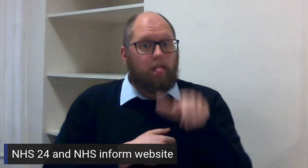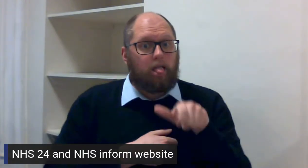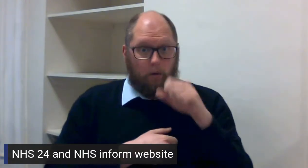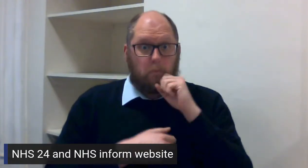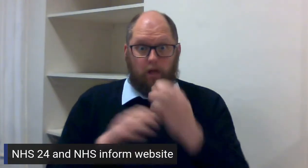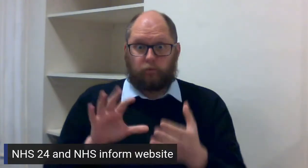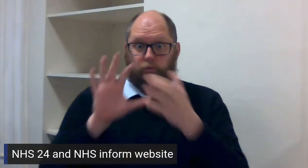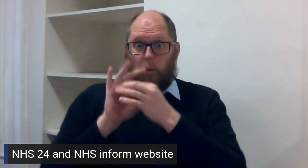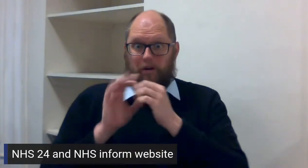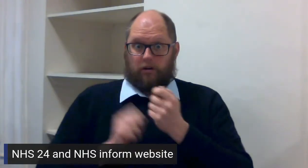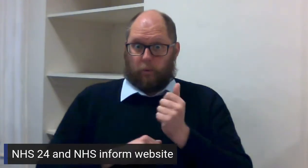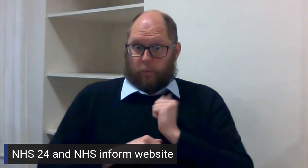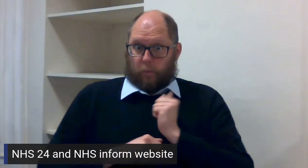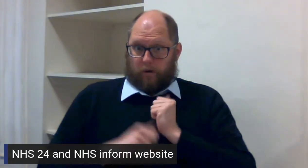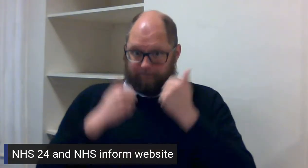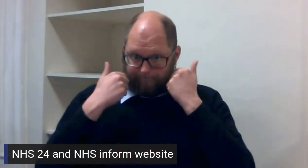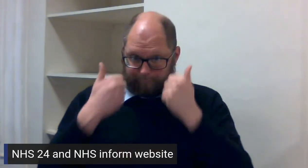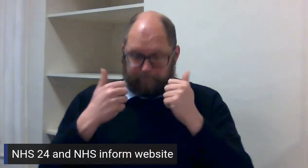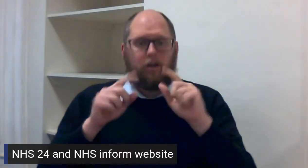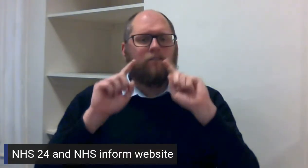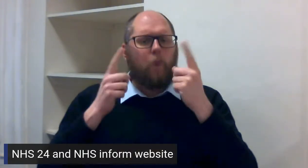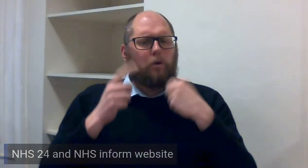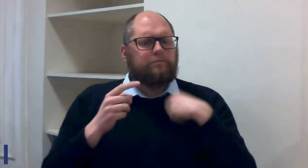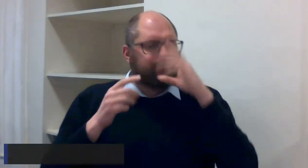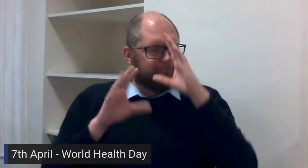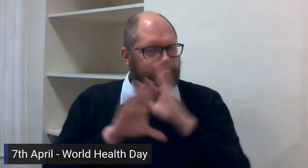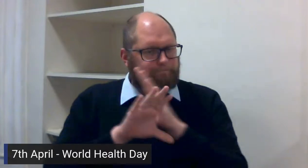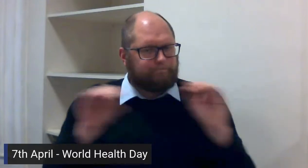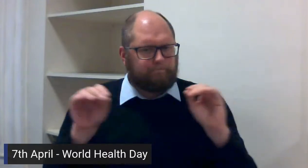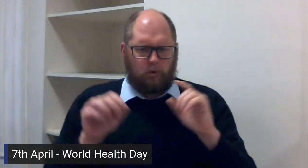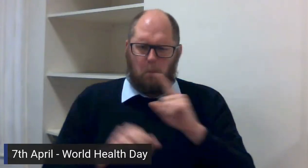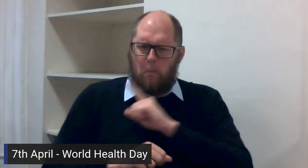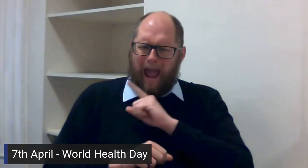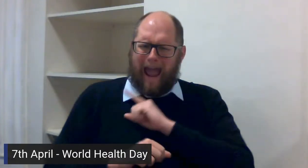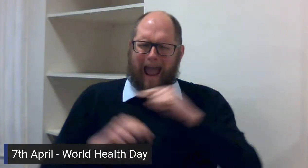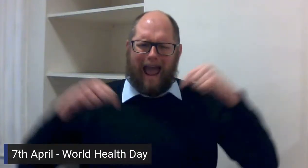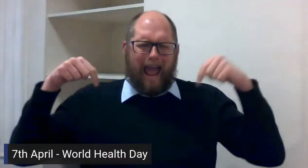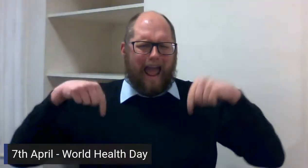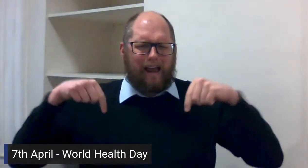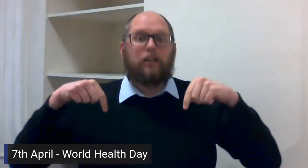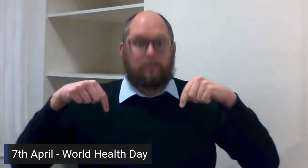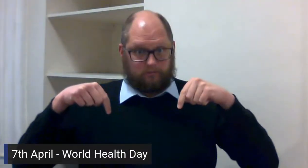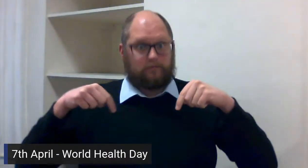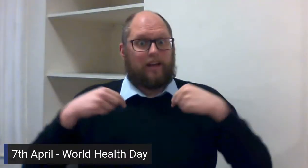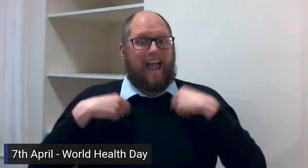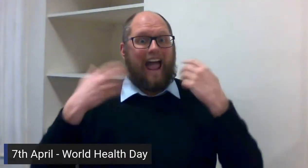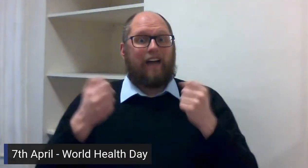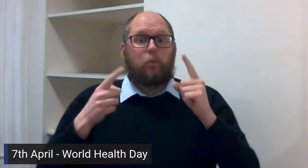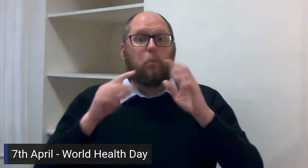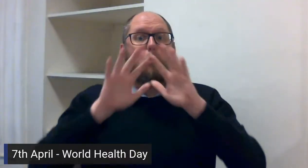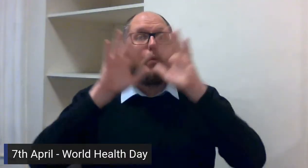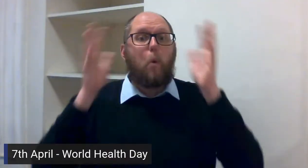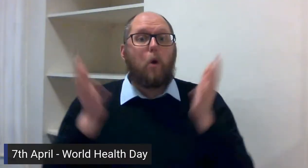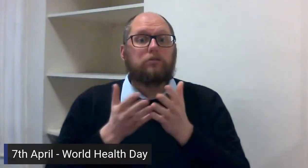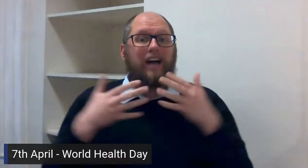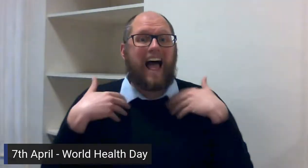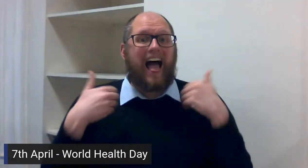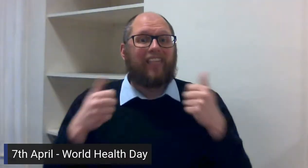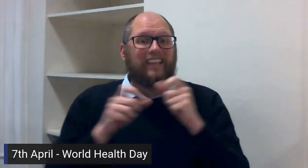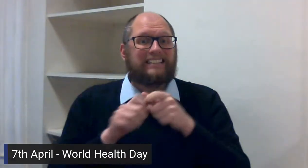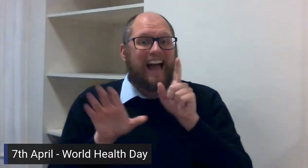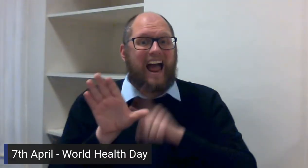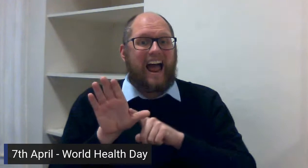of those services provide, and we'll be joined by two guests representing those services.